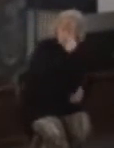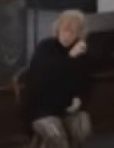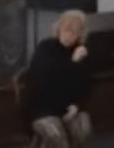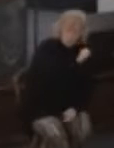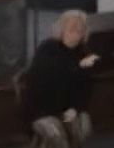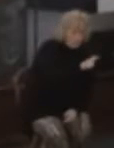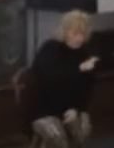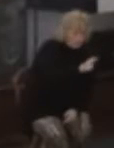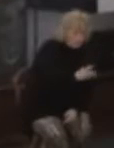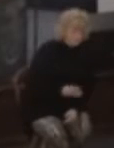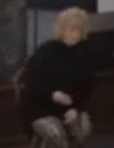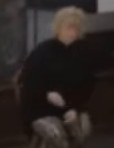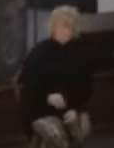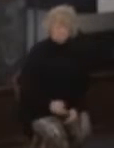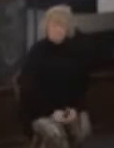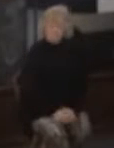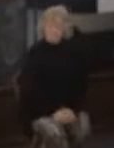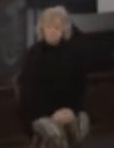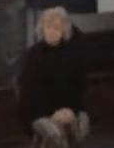celebrating, and that's a good thing.